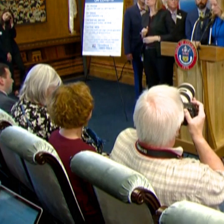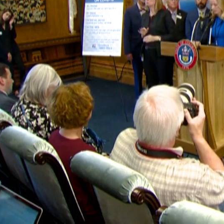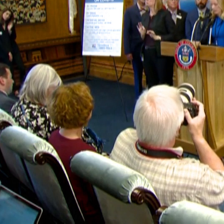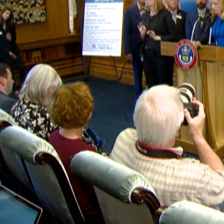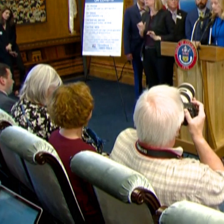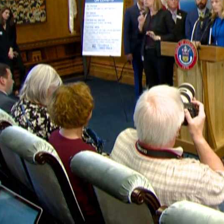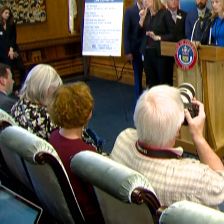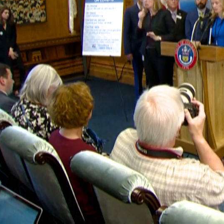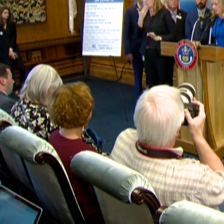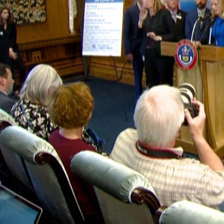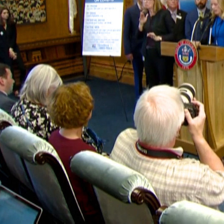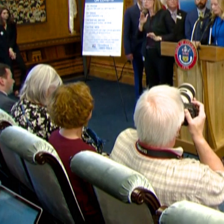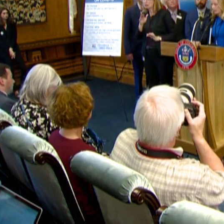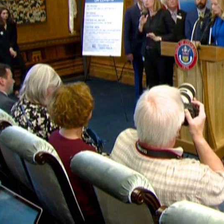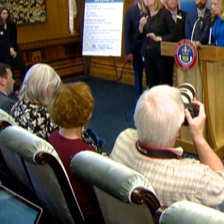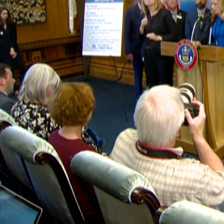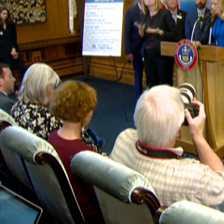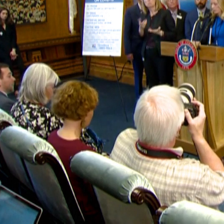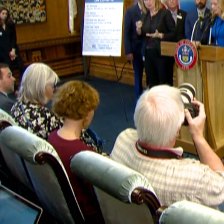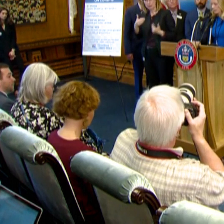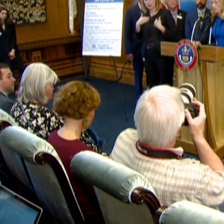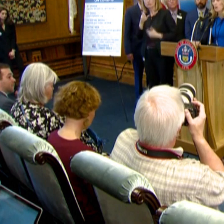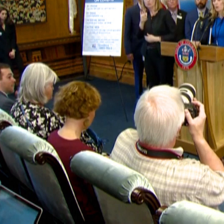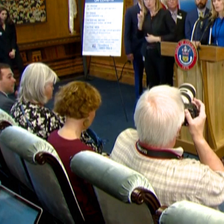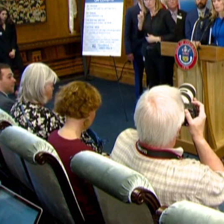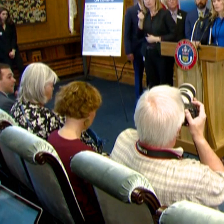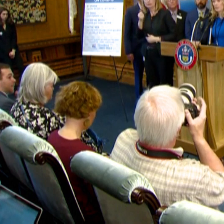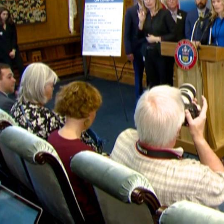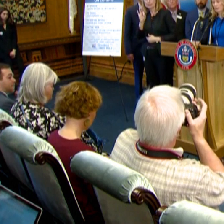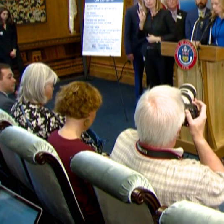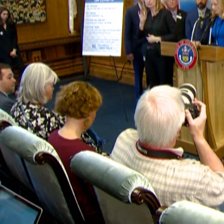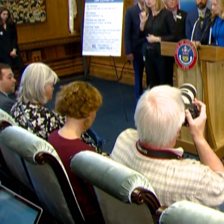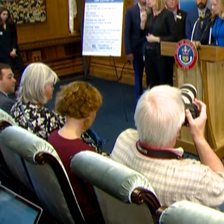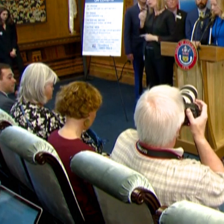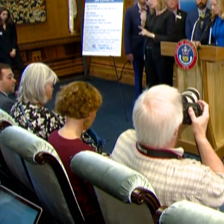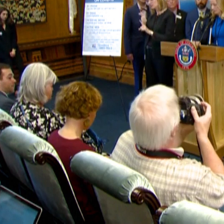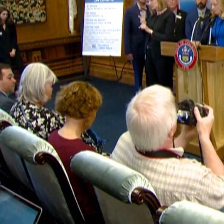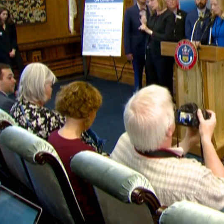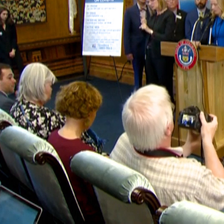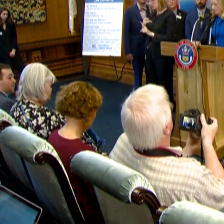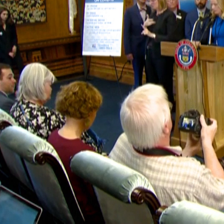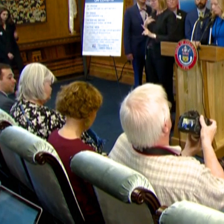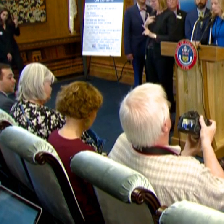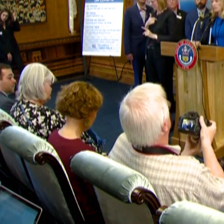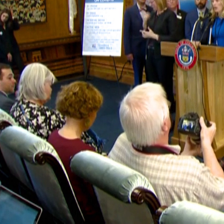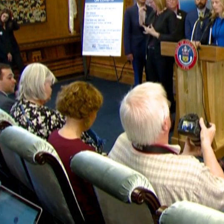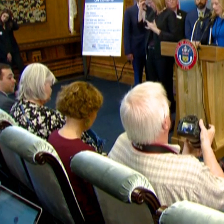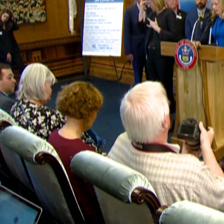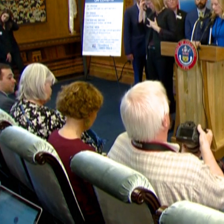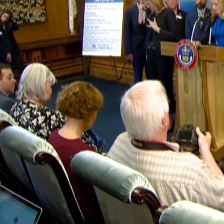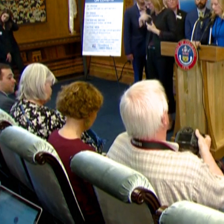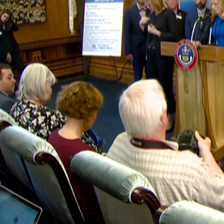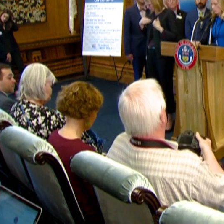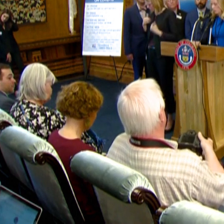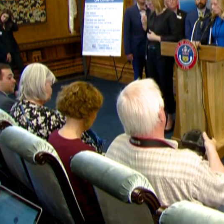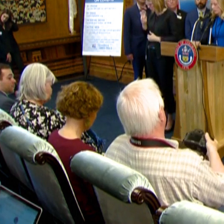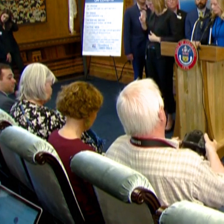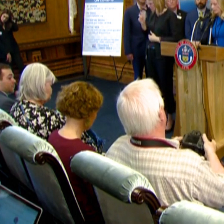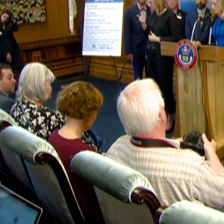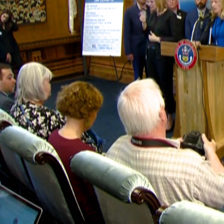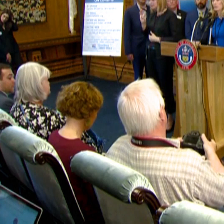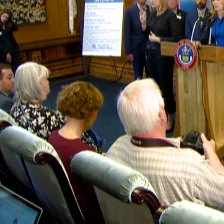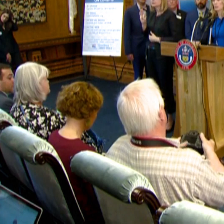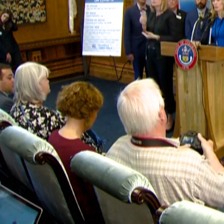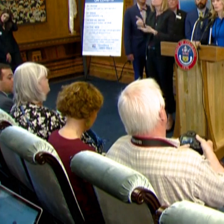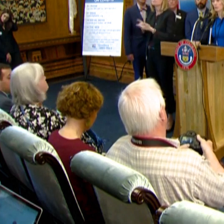experiencing symptoms and are concerned, contact your healthcare provider or a nurse line service. It is important to call ahead before going